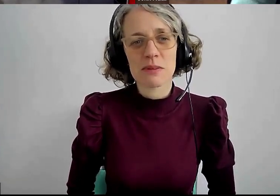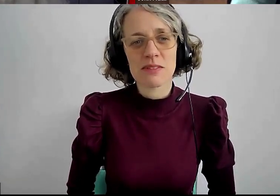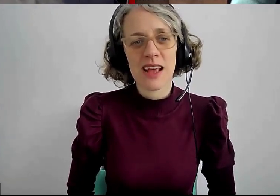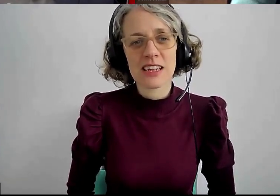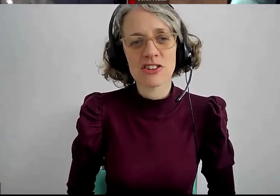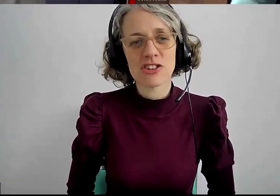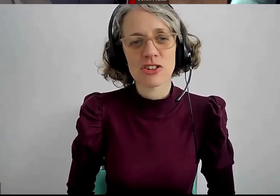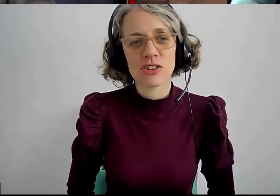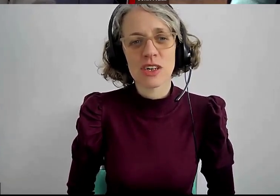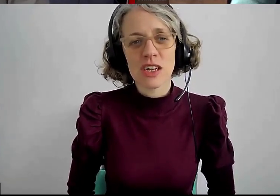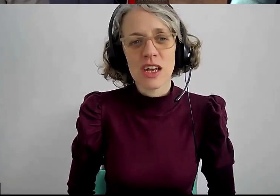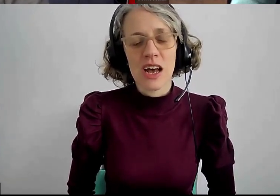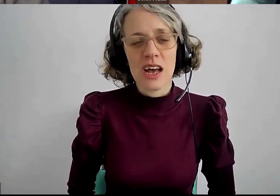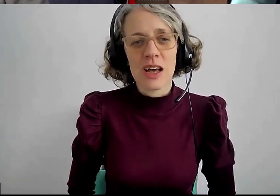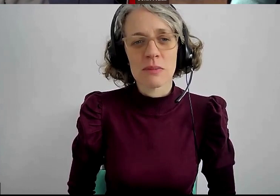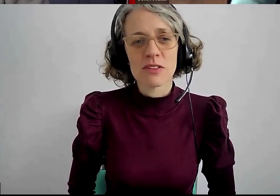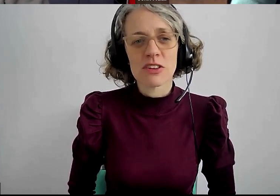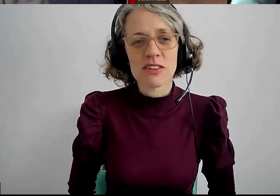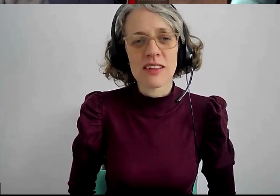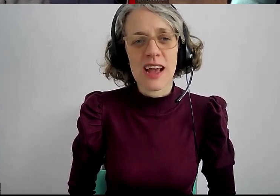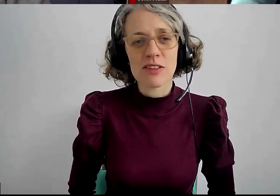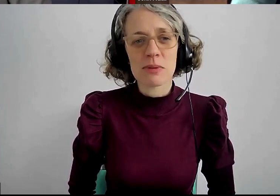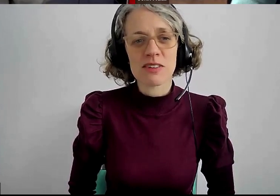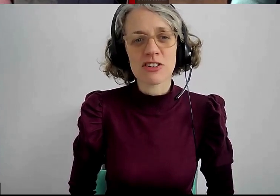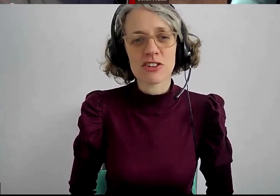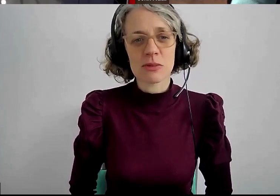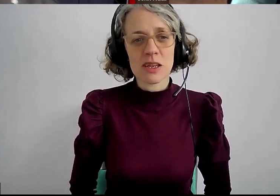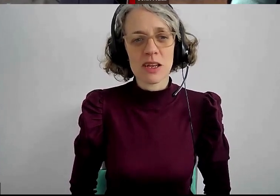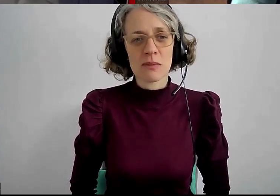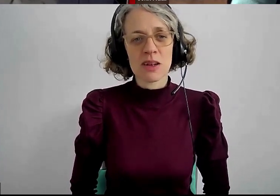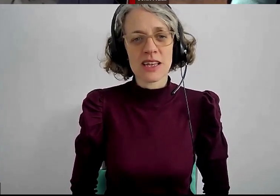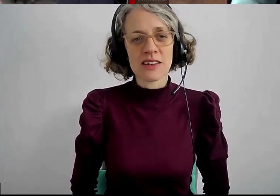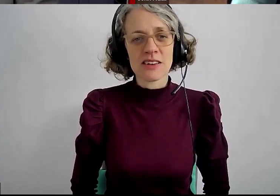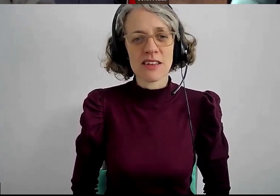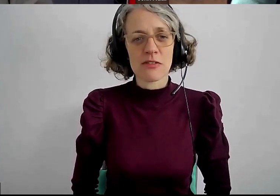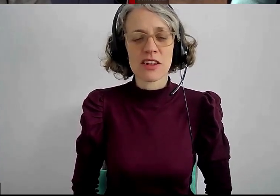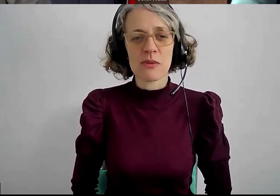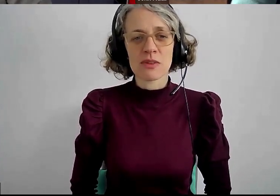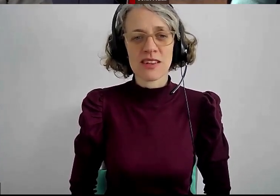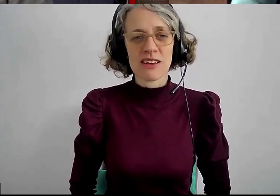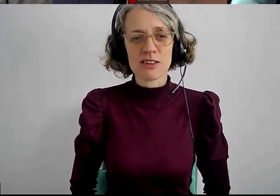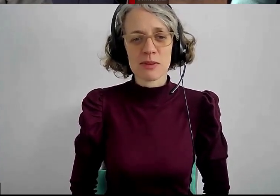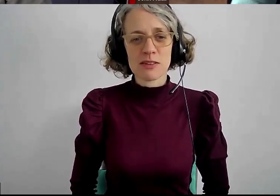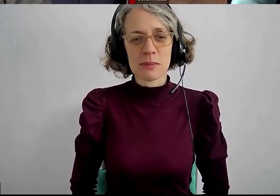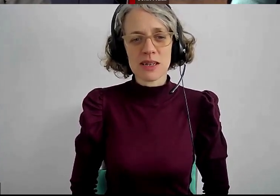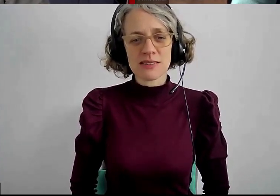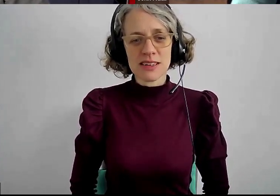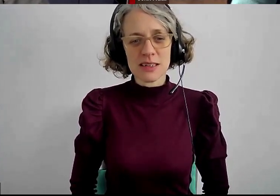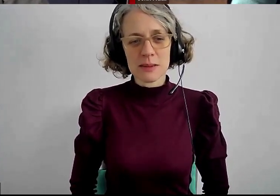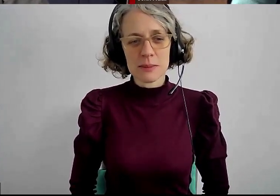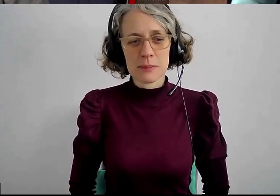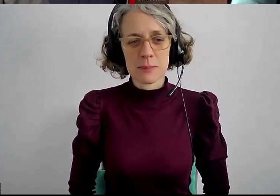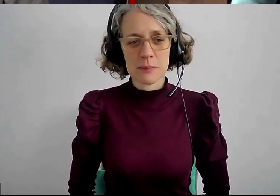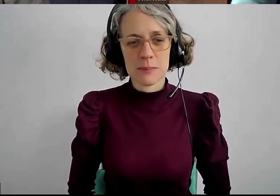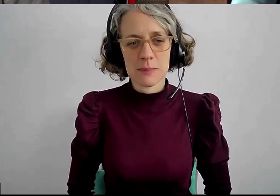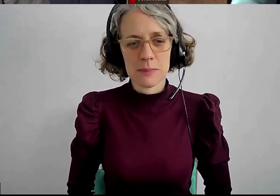has the potential? Do you think they have the potential to become leaders if they don't want to take